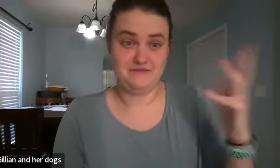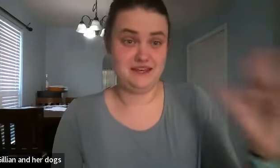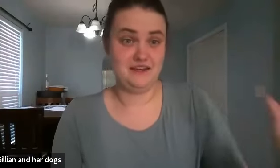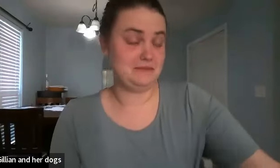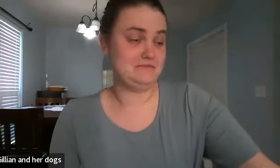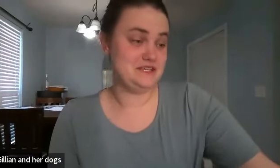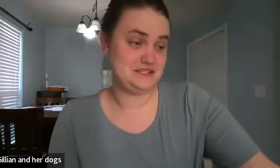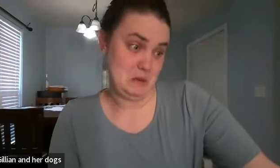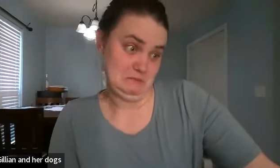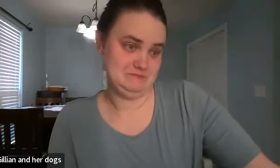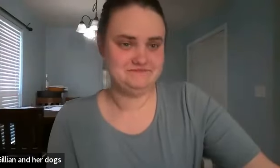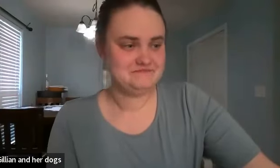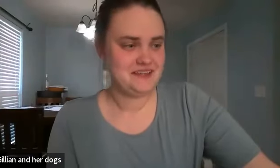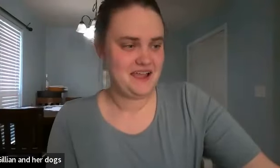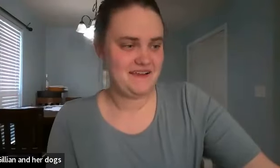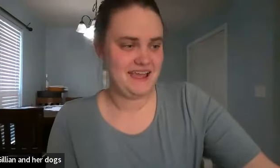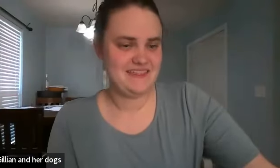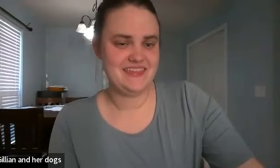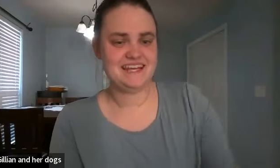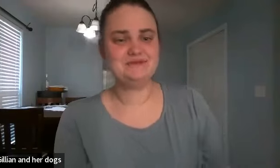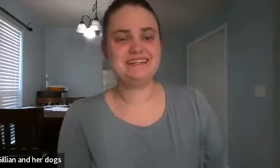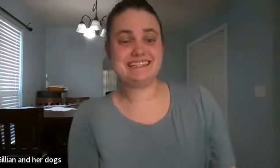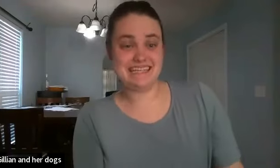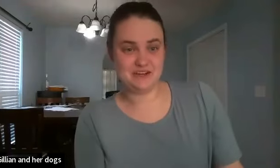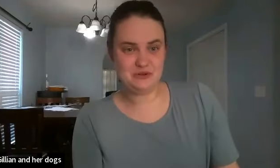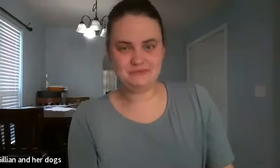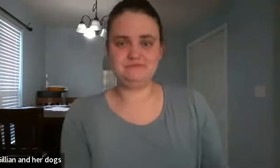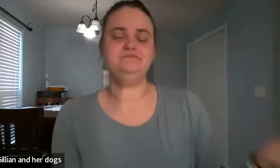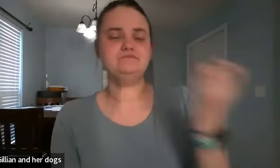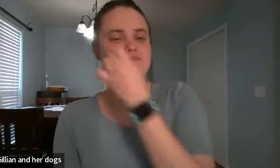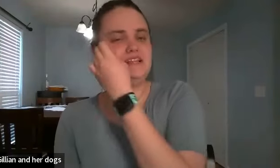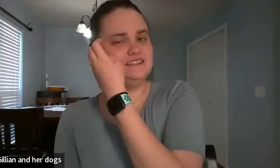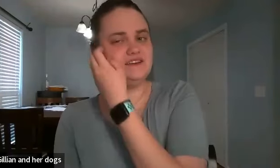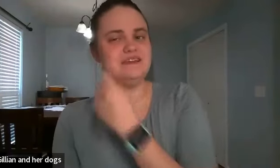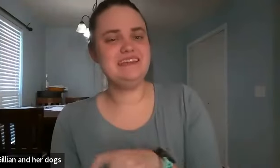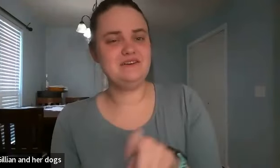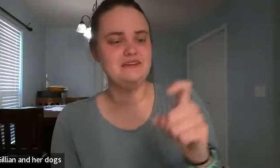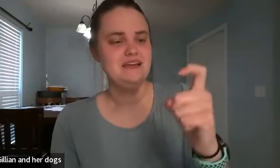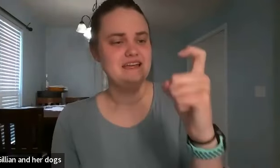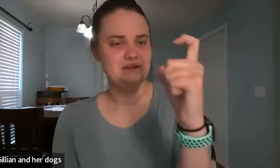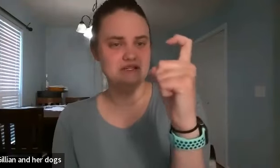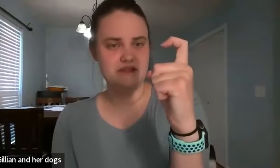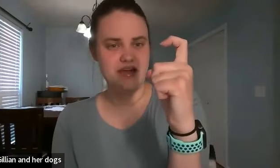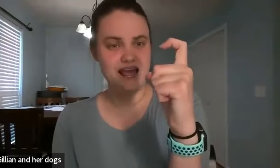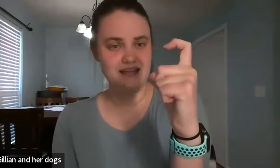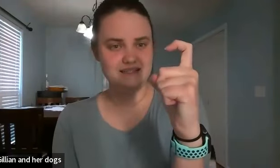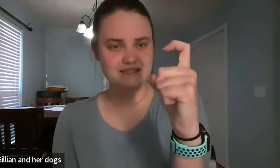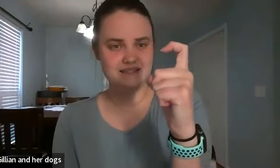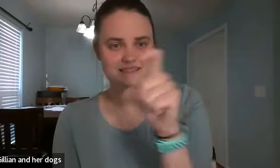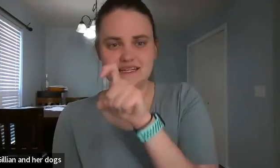laughing at nothing. So, all right, the next one is eagle. And so eagle is going to be that X.